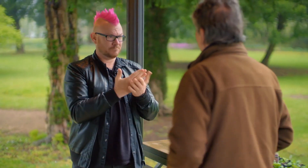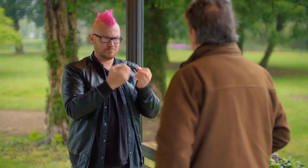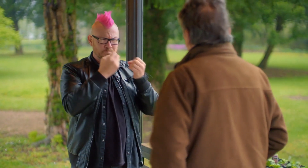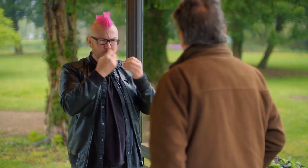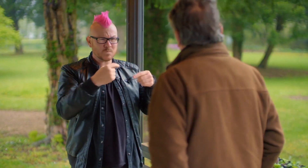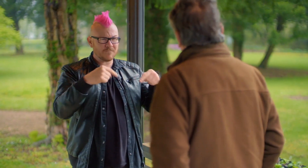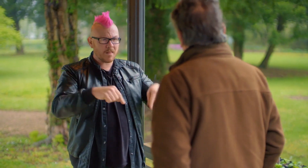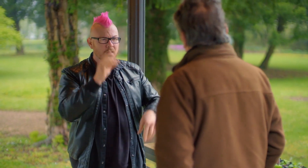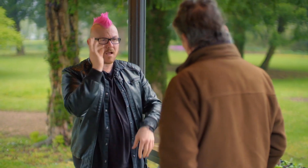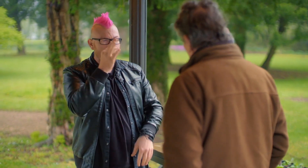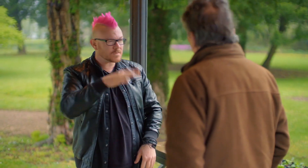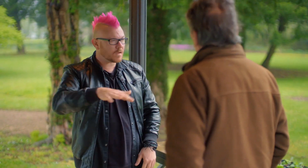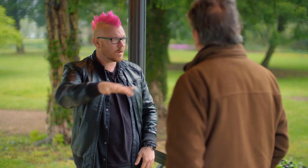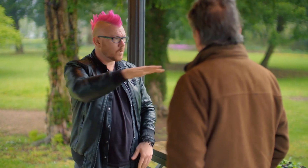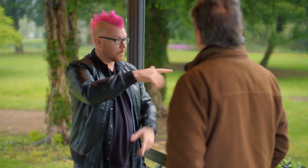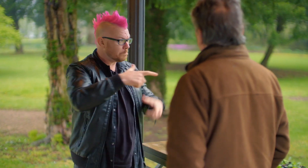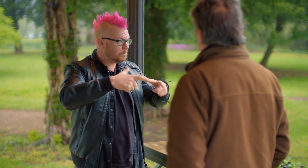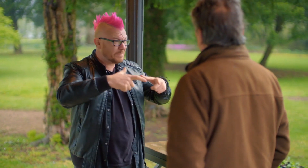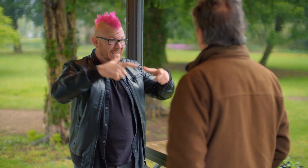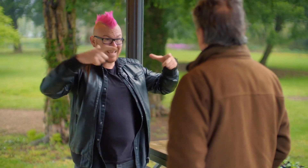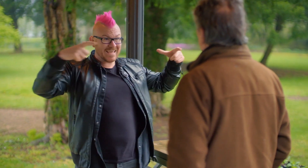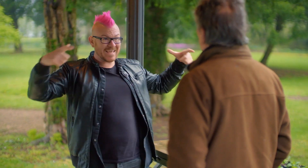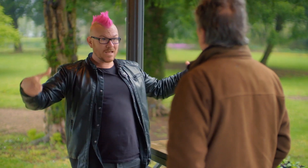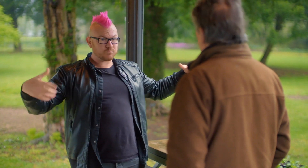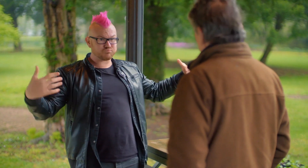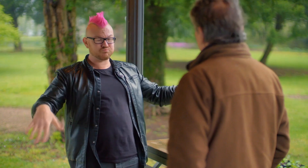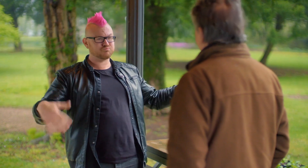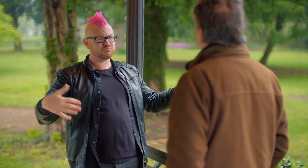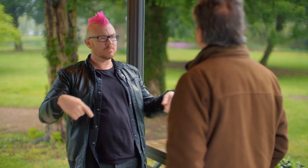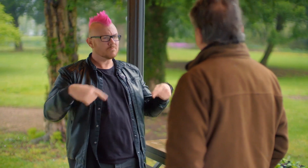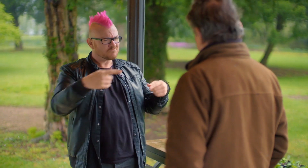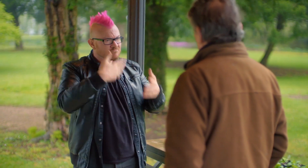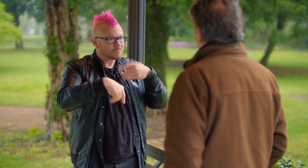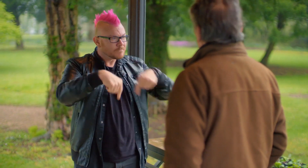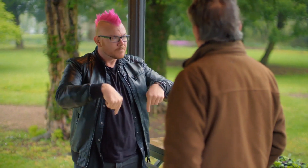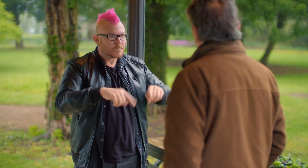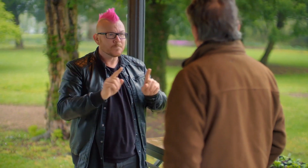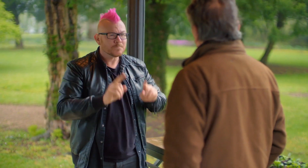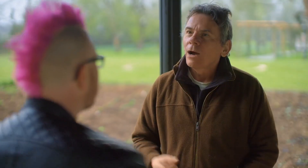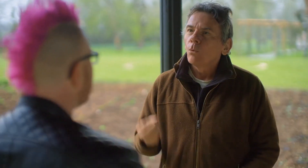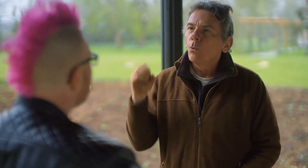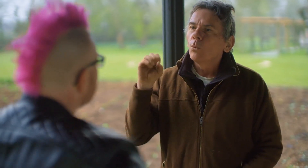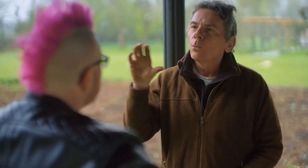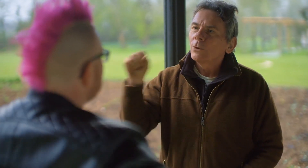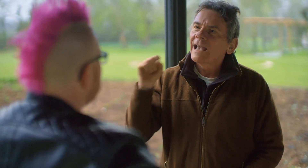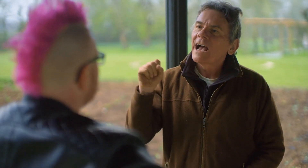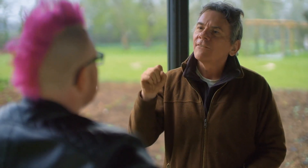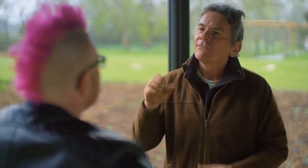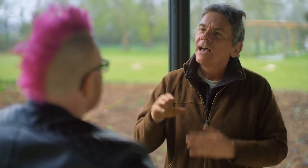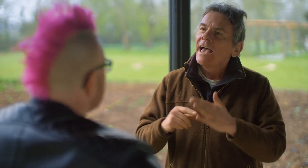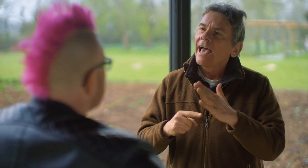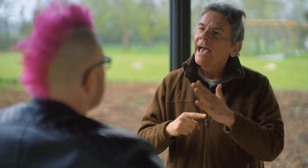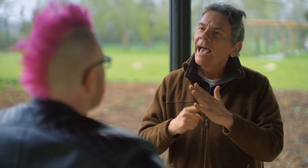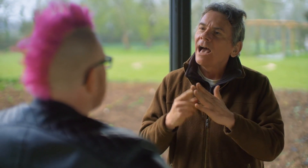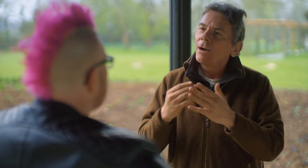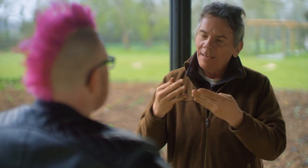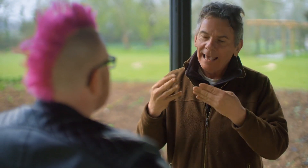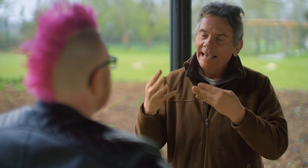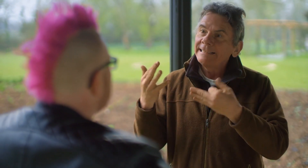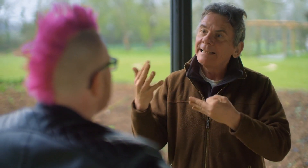Wow, it's beautiful here and so big. Tell me about it. What's here? We have